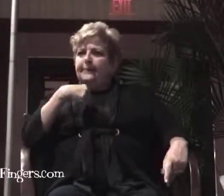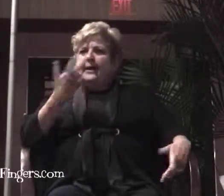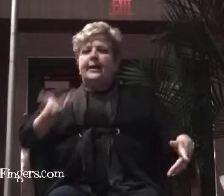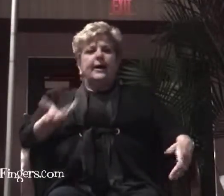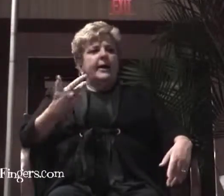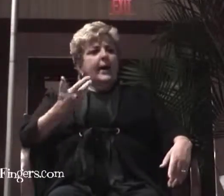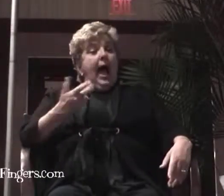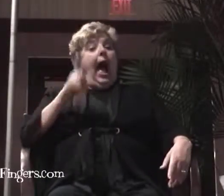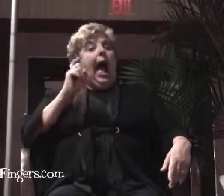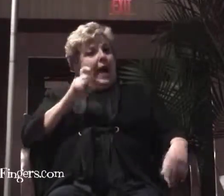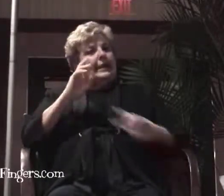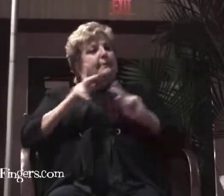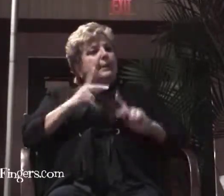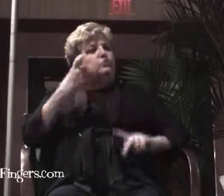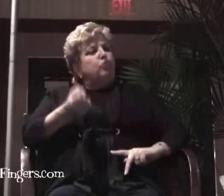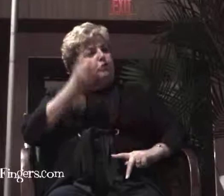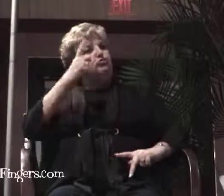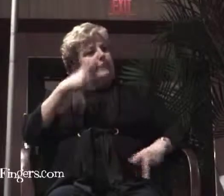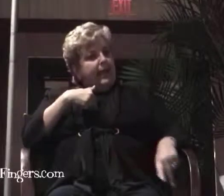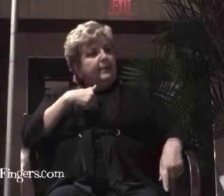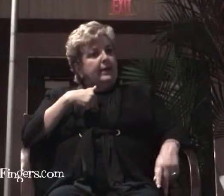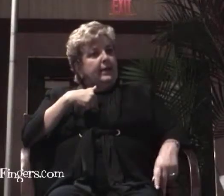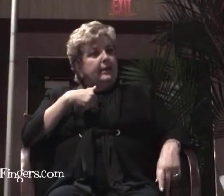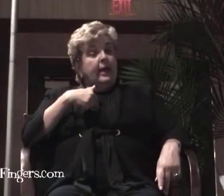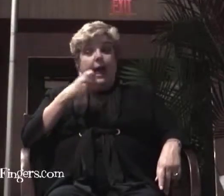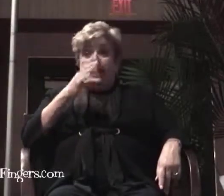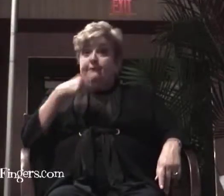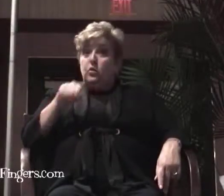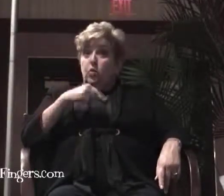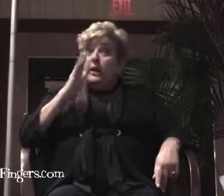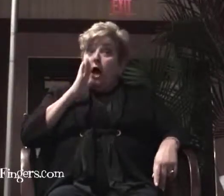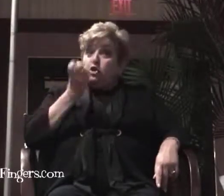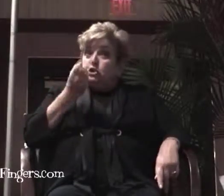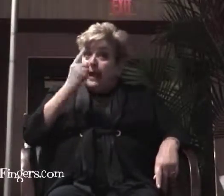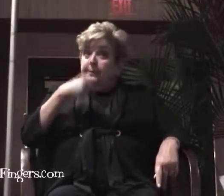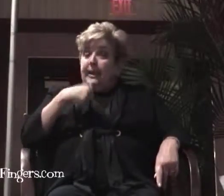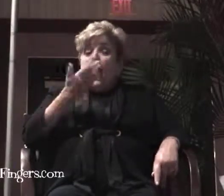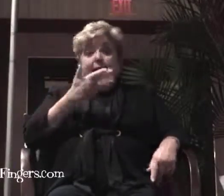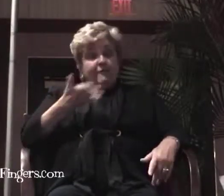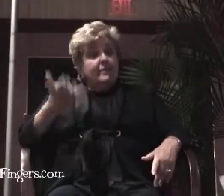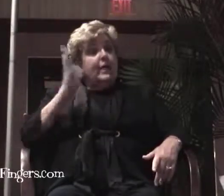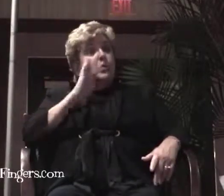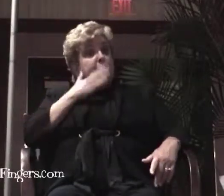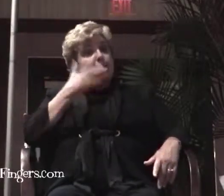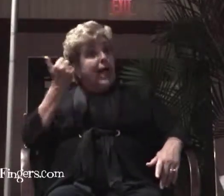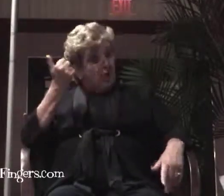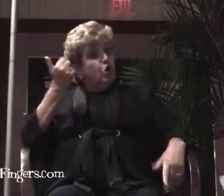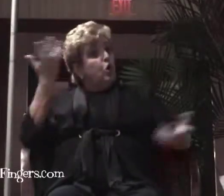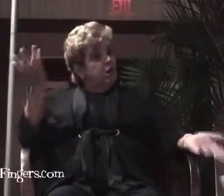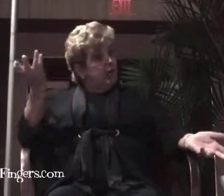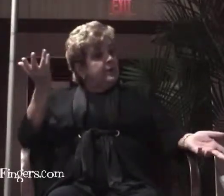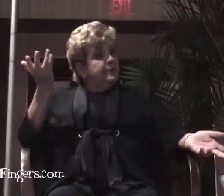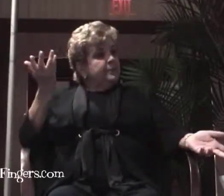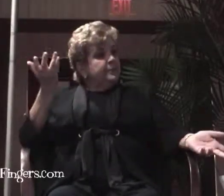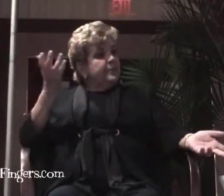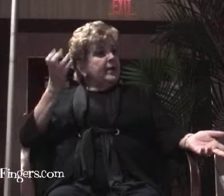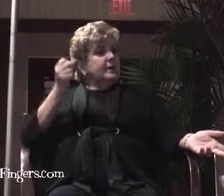people to understand for a long time. If you would understand me, then things would be better, but no one understands. They put me in this unit that was